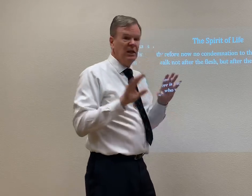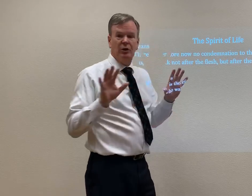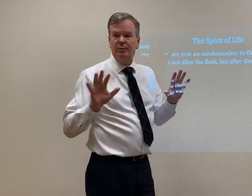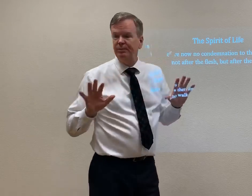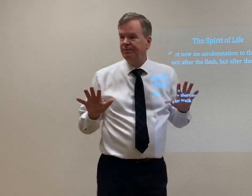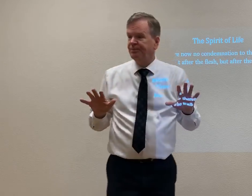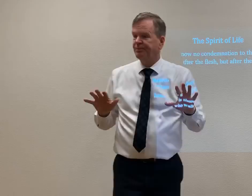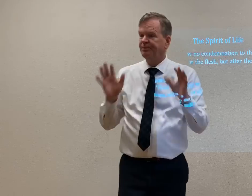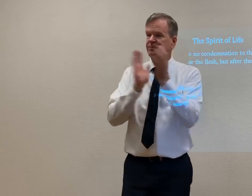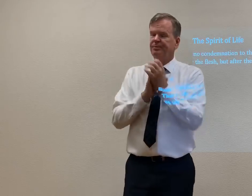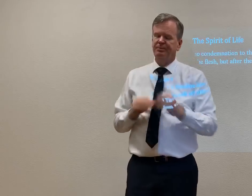Okay?